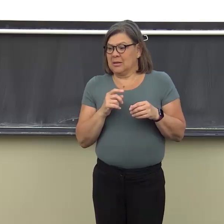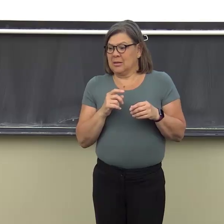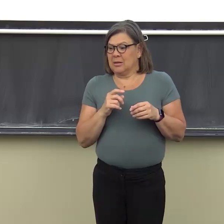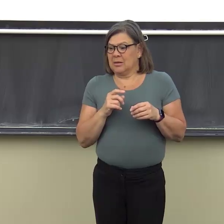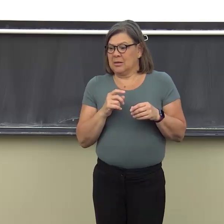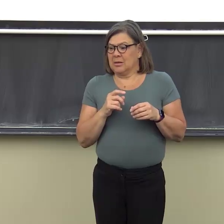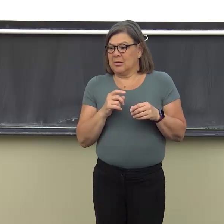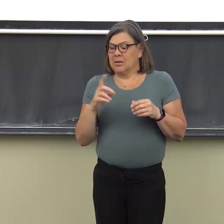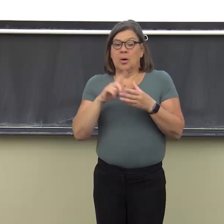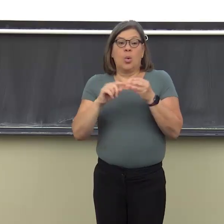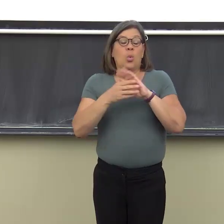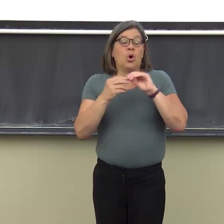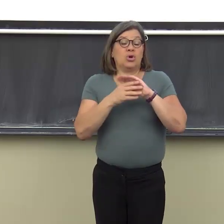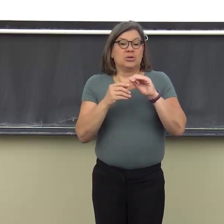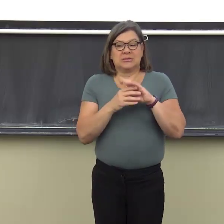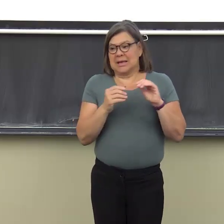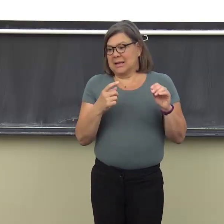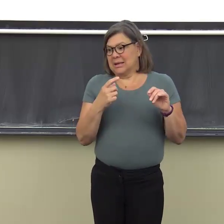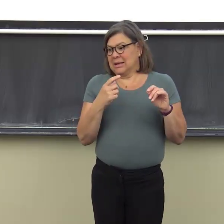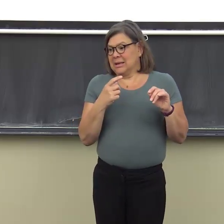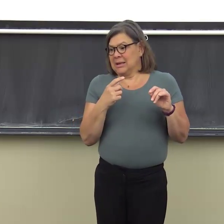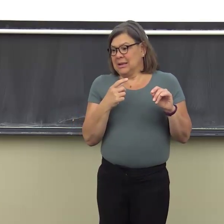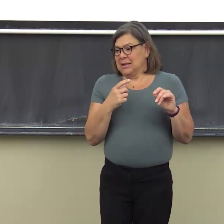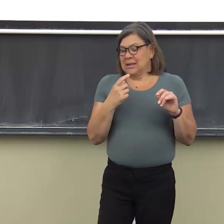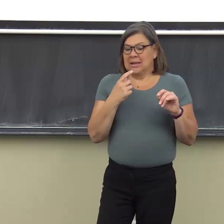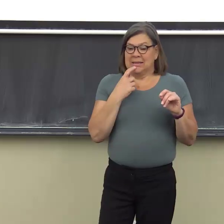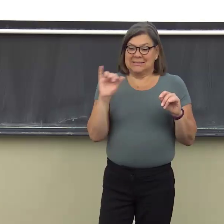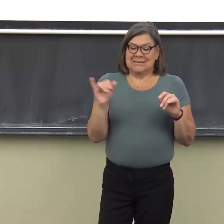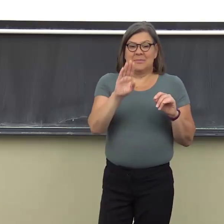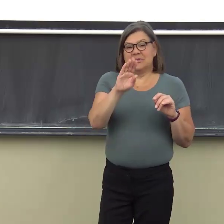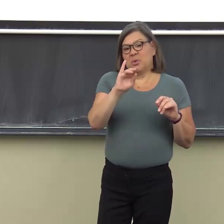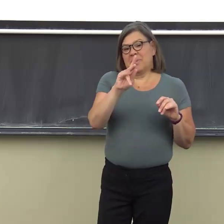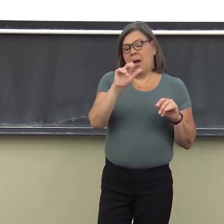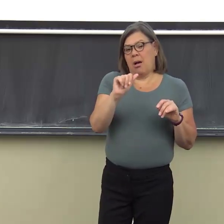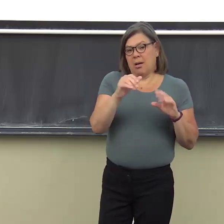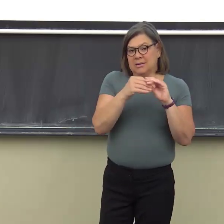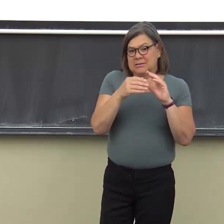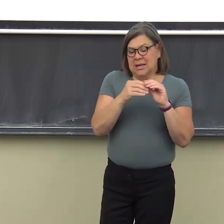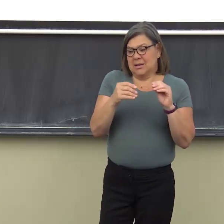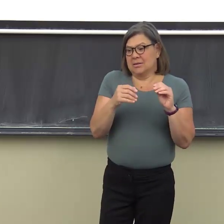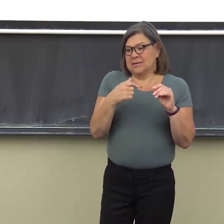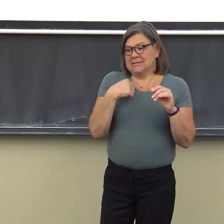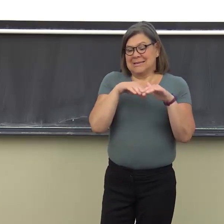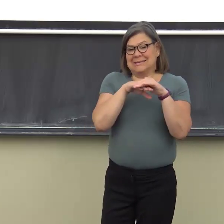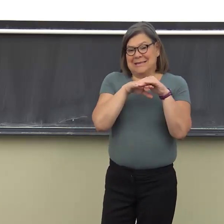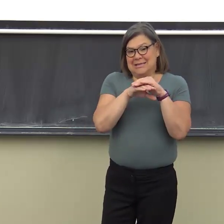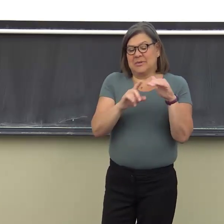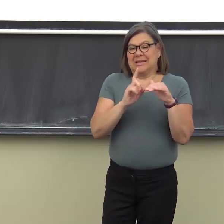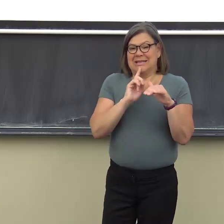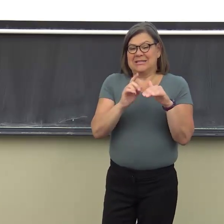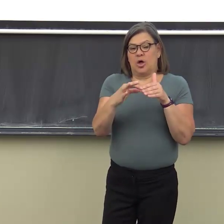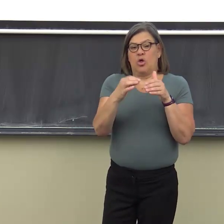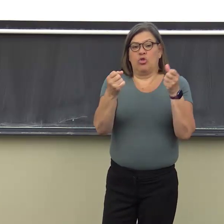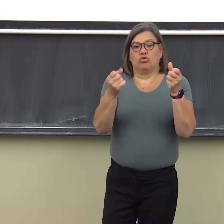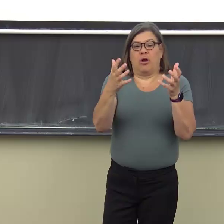Sorry, thank you. What you're saying is, that's what Bianca said, and what I said many times. Accessibility is the